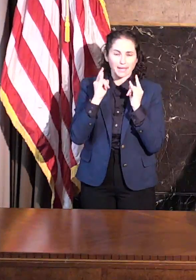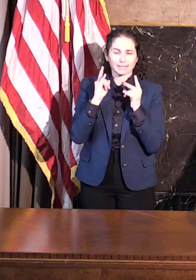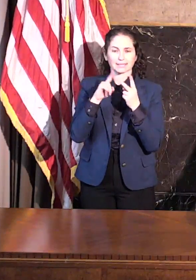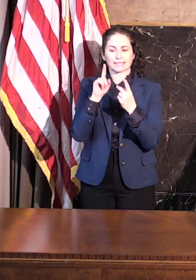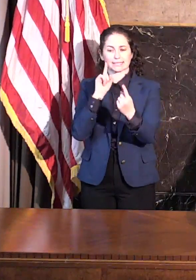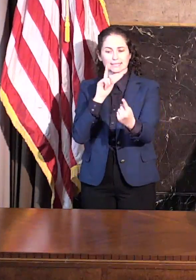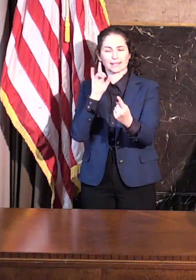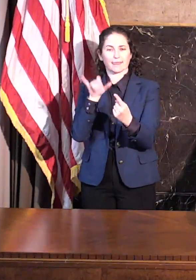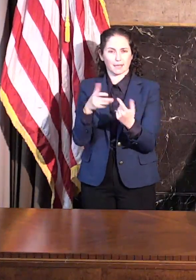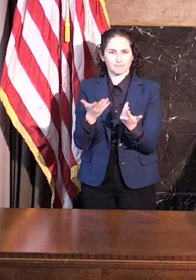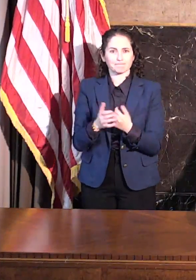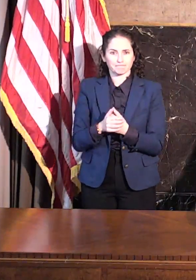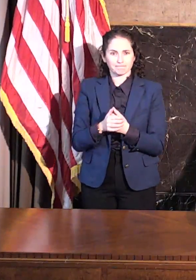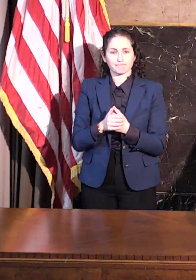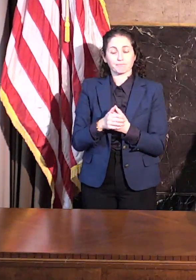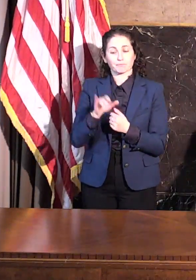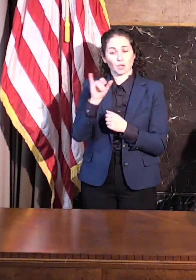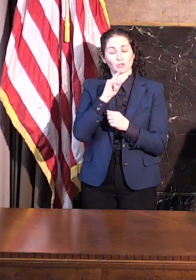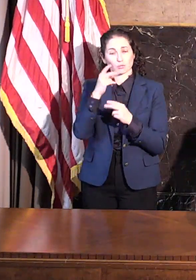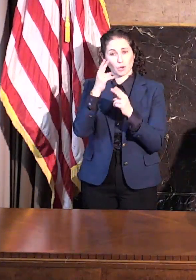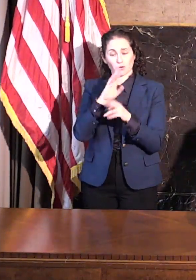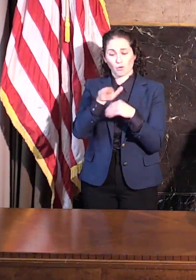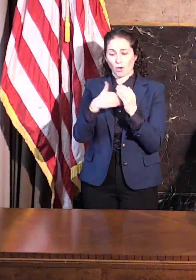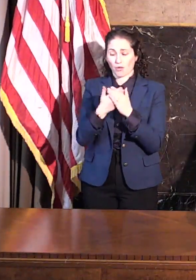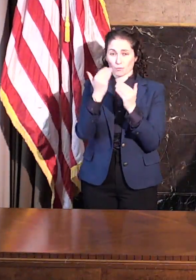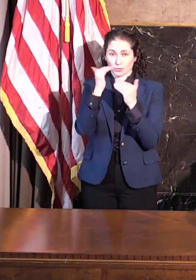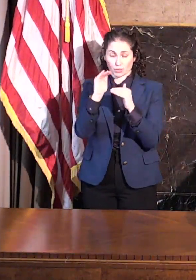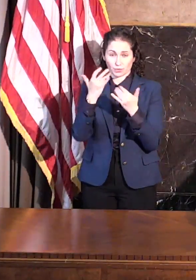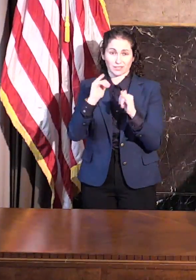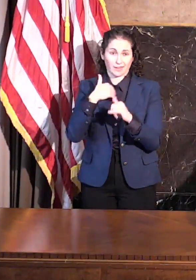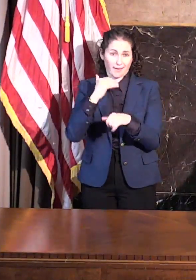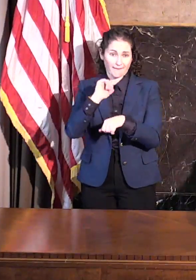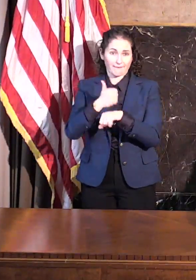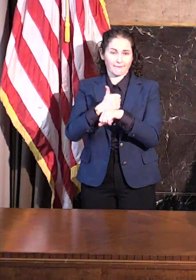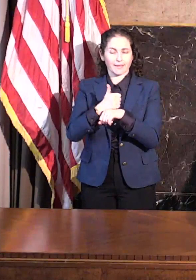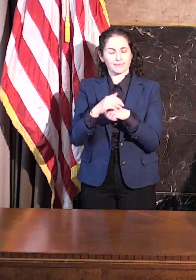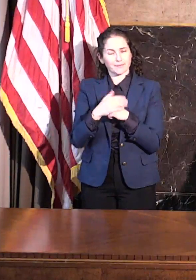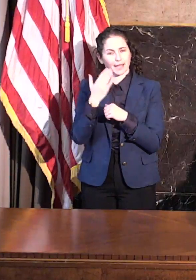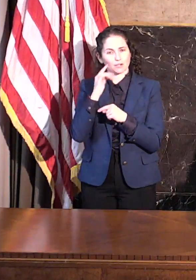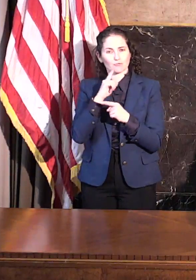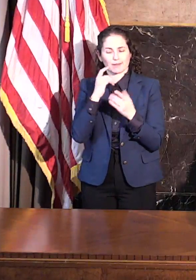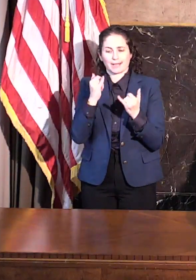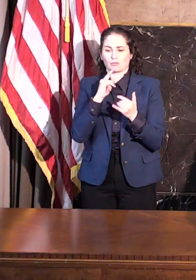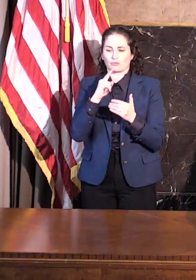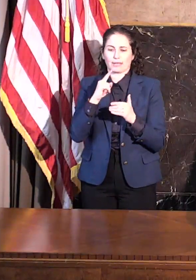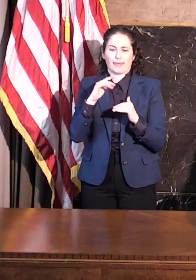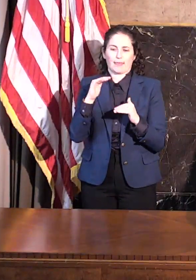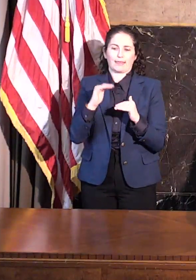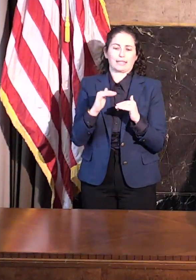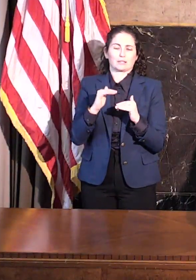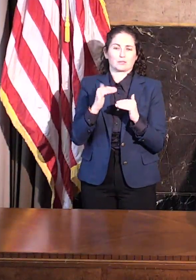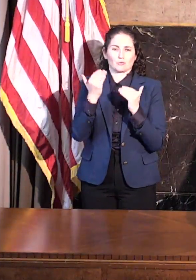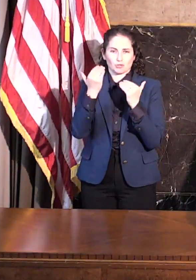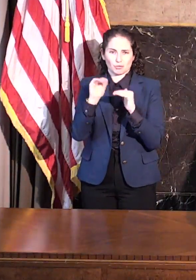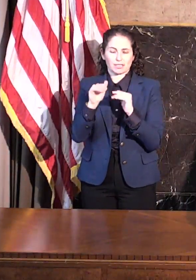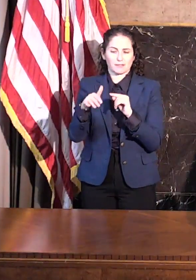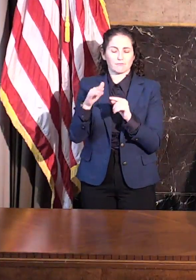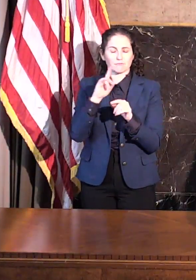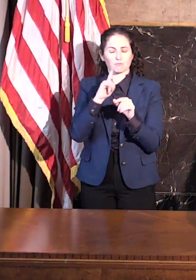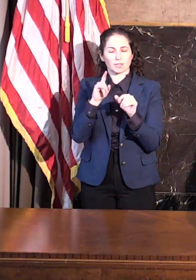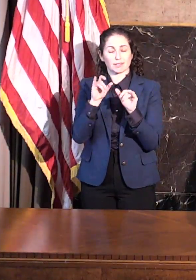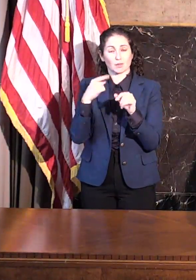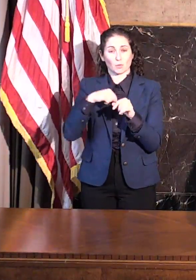really good public servants and that they do a fine job on the board for LSU. That board does